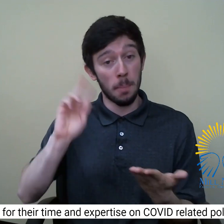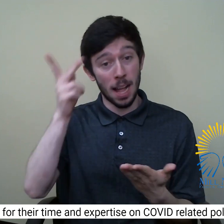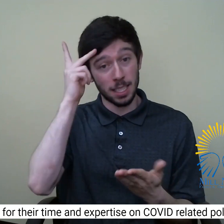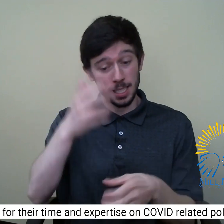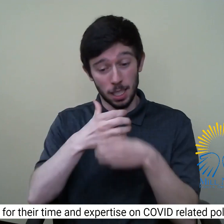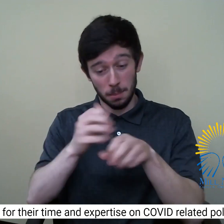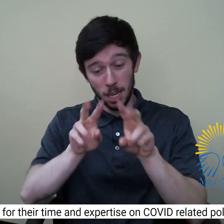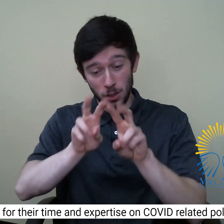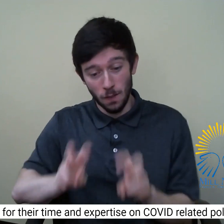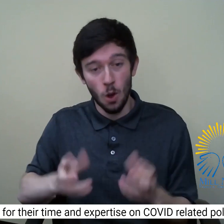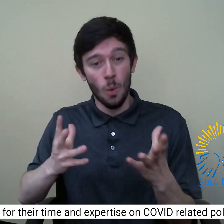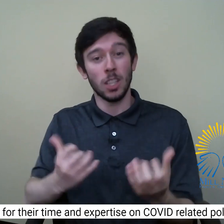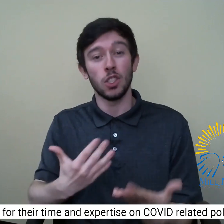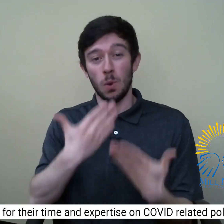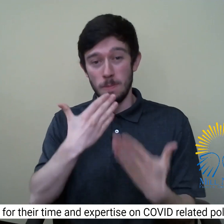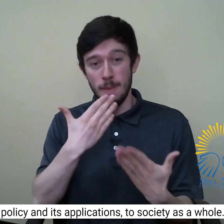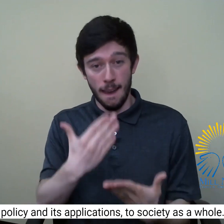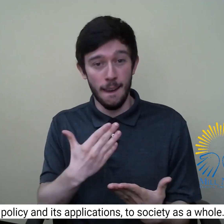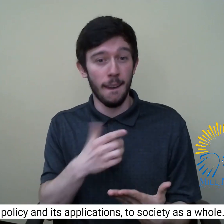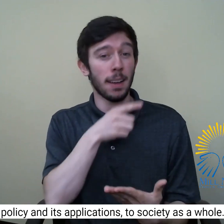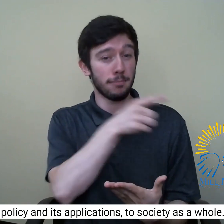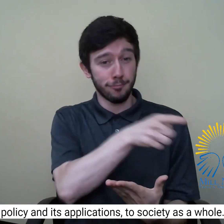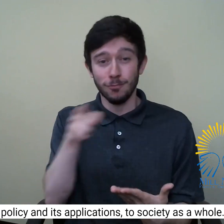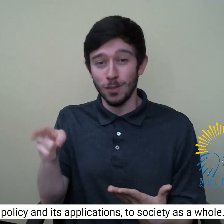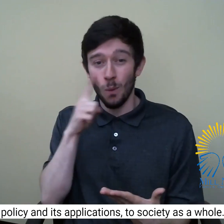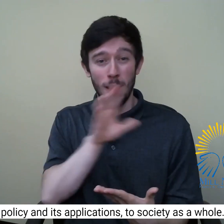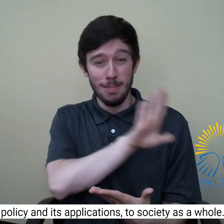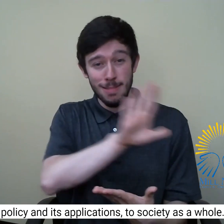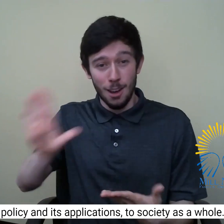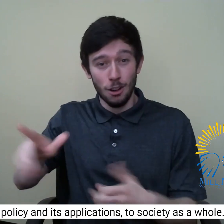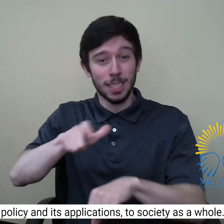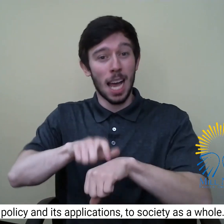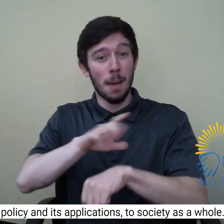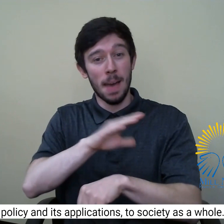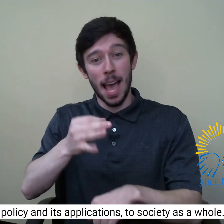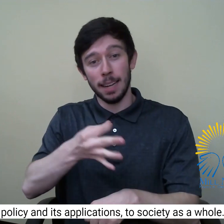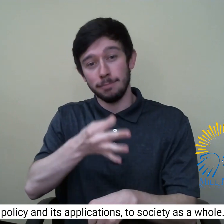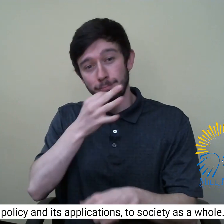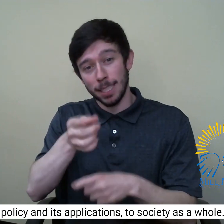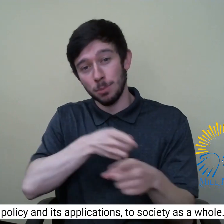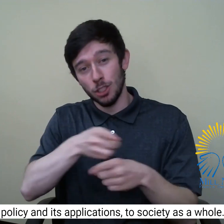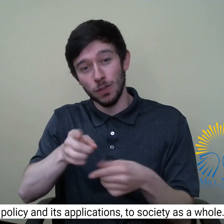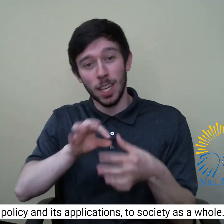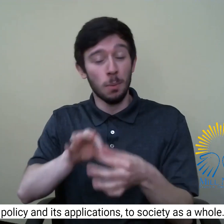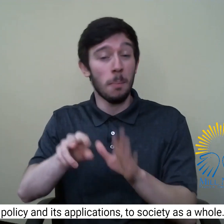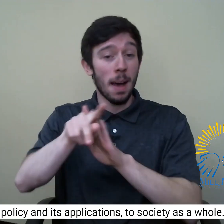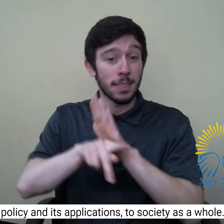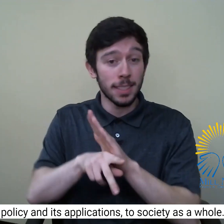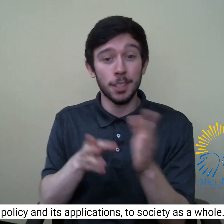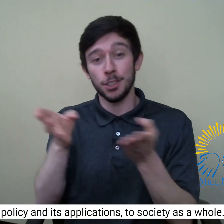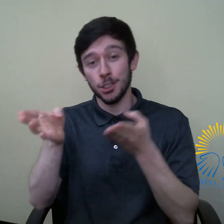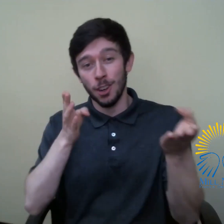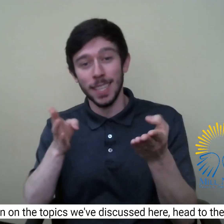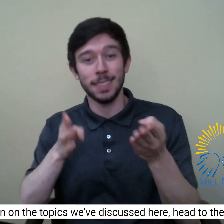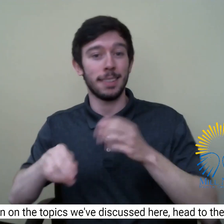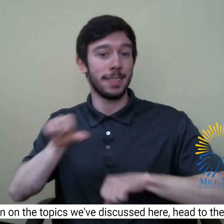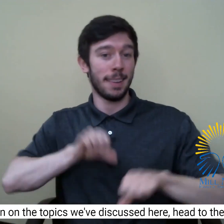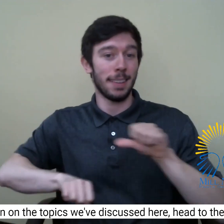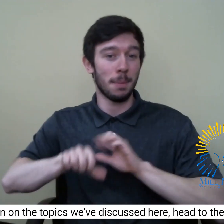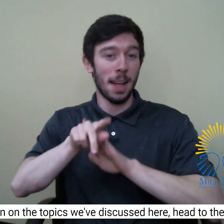on COVID-related policy, service, and science policy and its applications to society as a whole. For more information on the topics